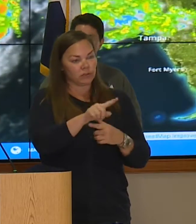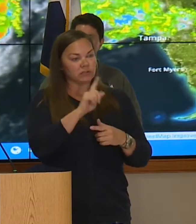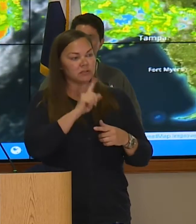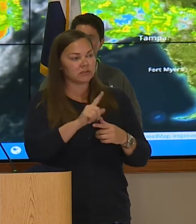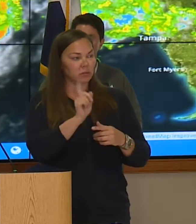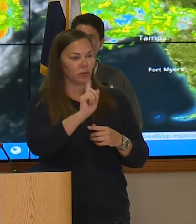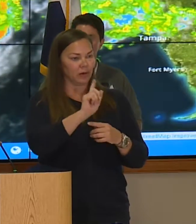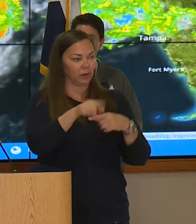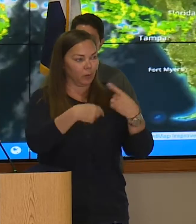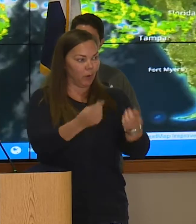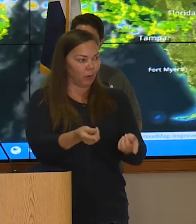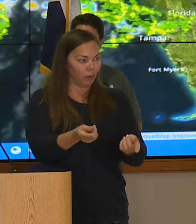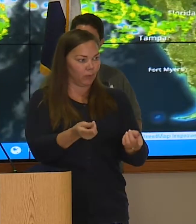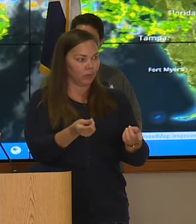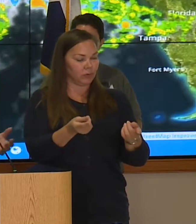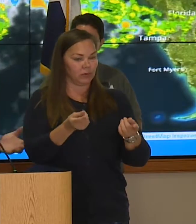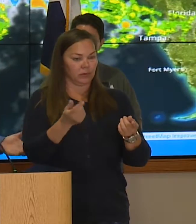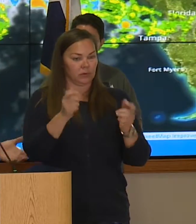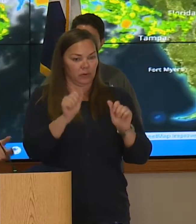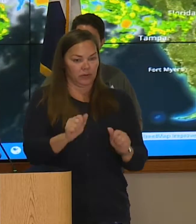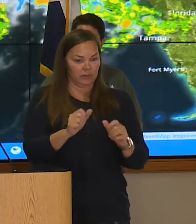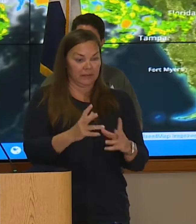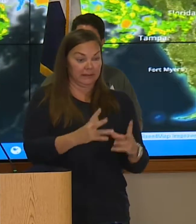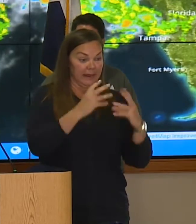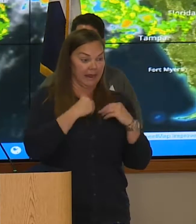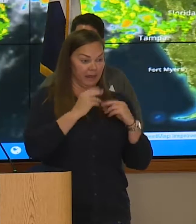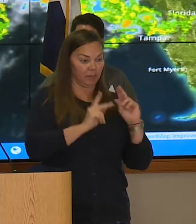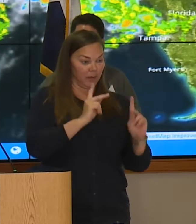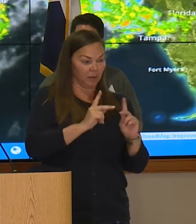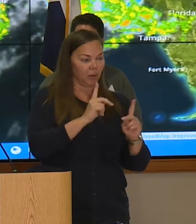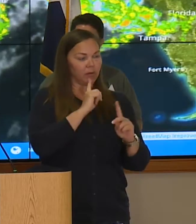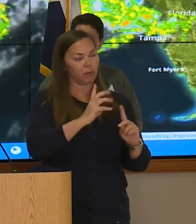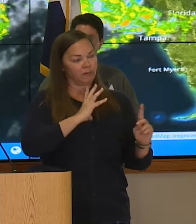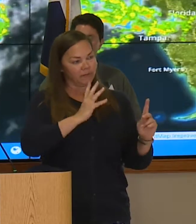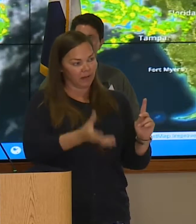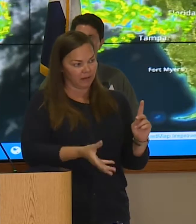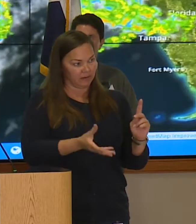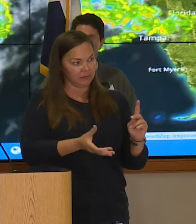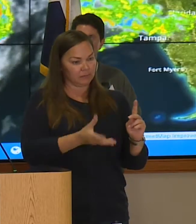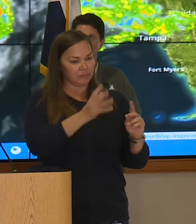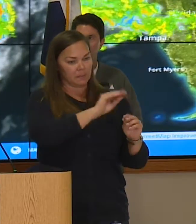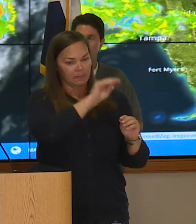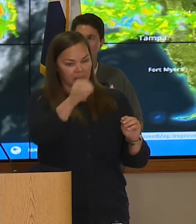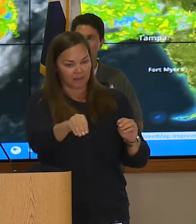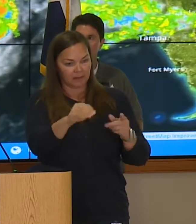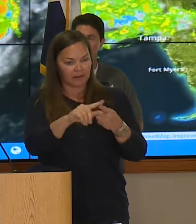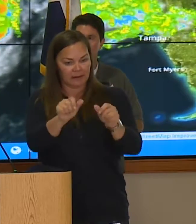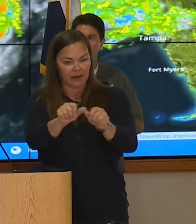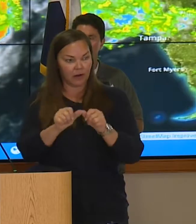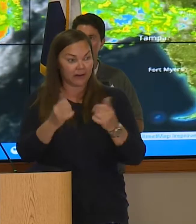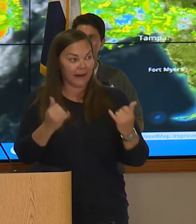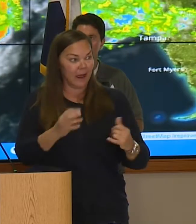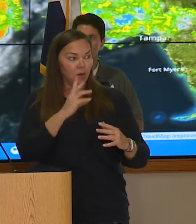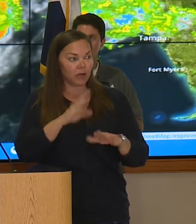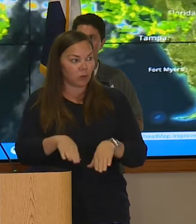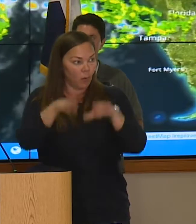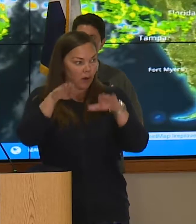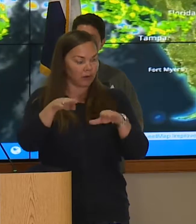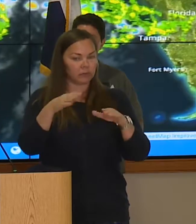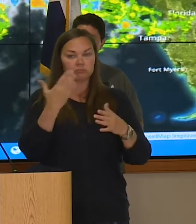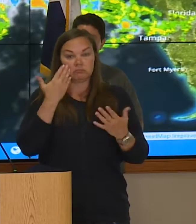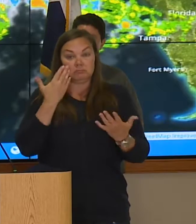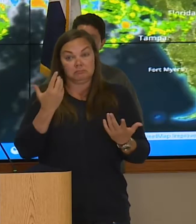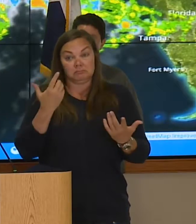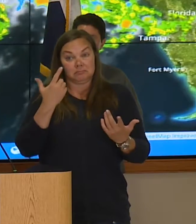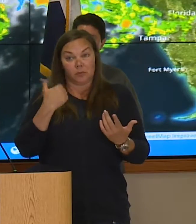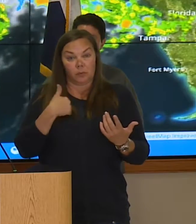becomes, where do you go? We could have been taking people that were perfectly fine and putting them in an area that's now underwater, because we